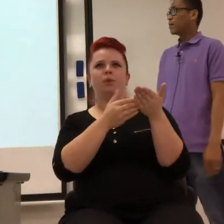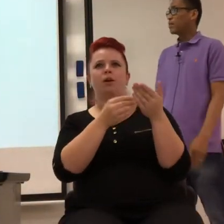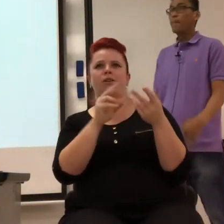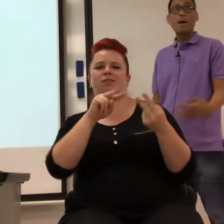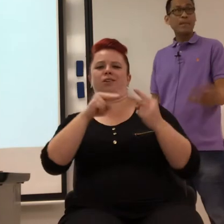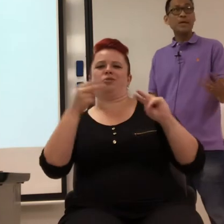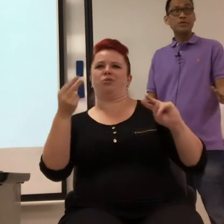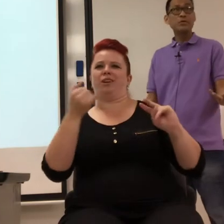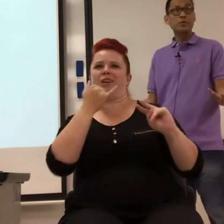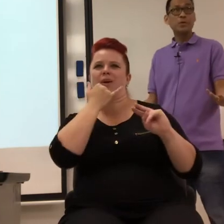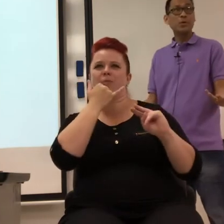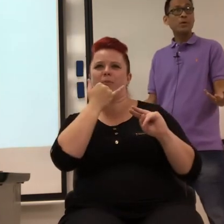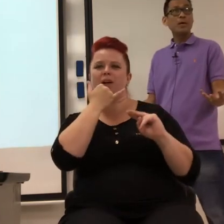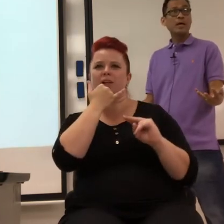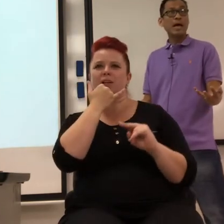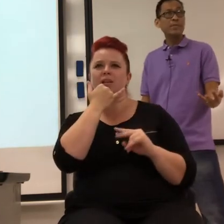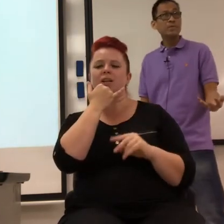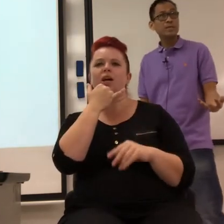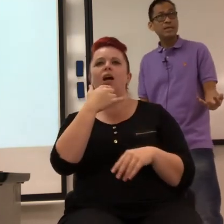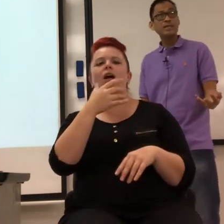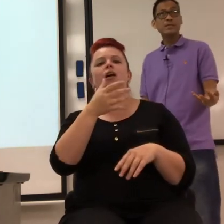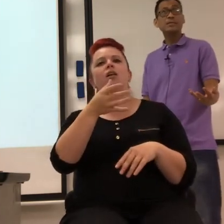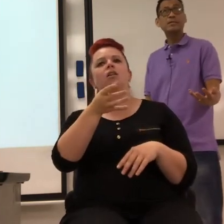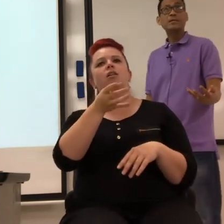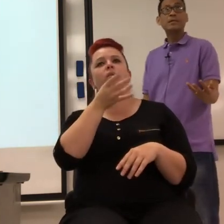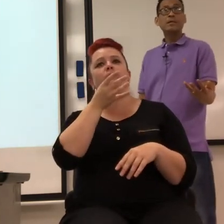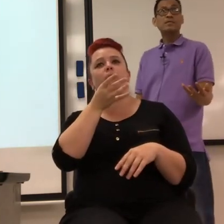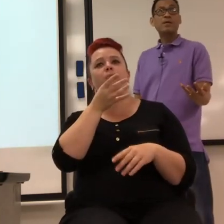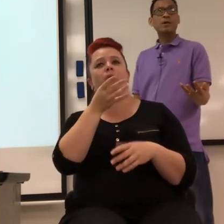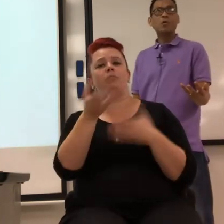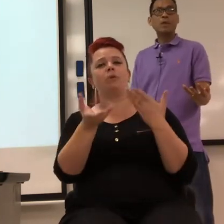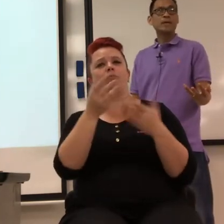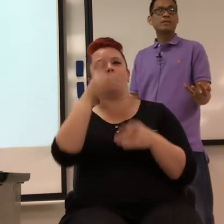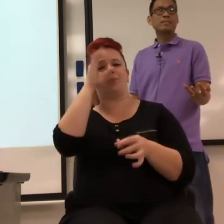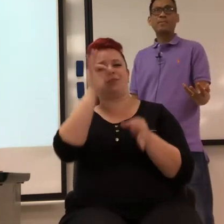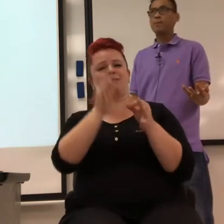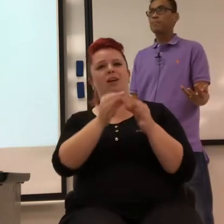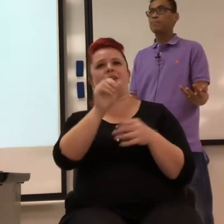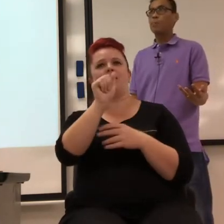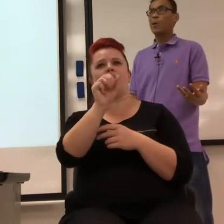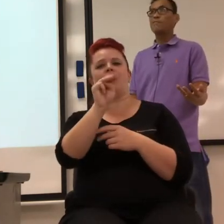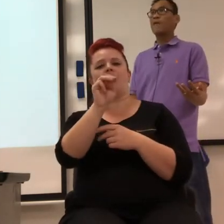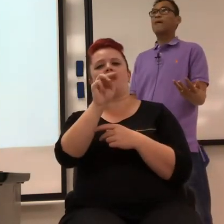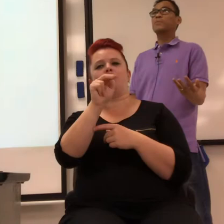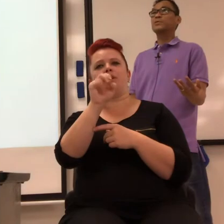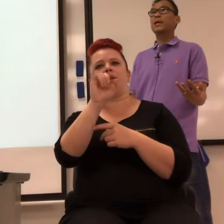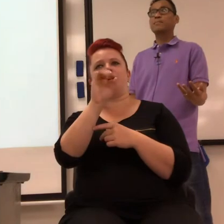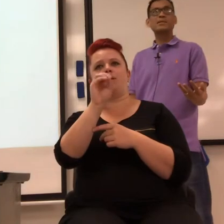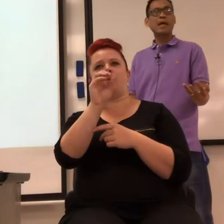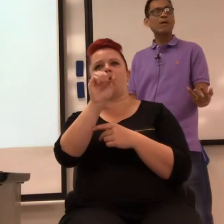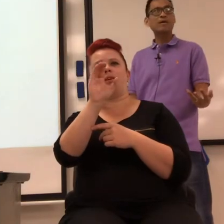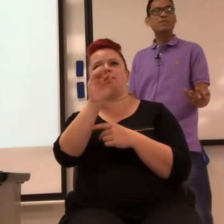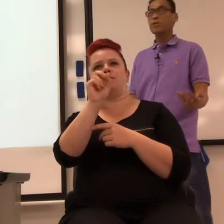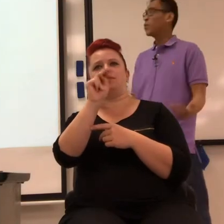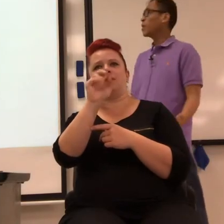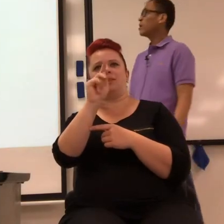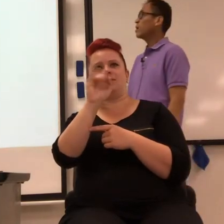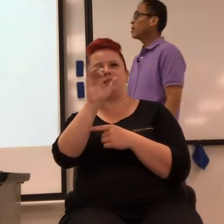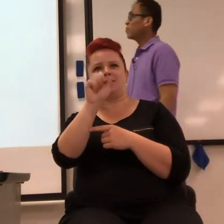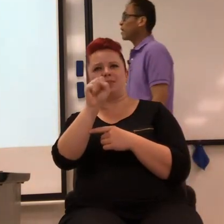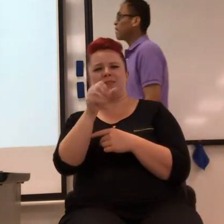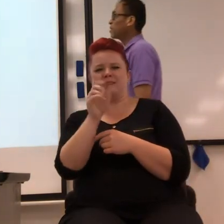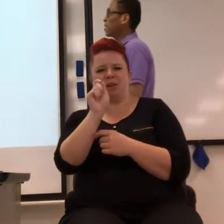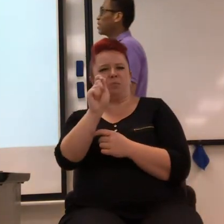abnormality, the mom may choose to do an amniocentesis. It's very low risk, maybe 0.5% miscarriage if you do